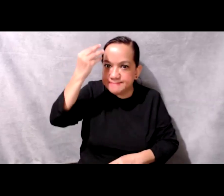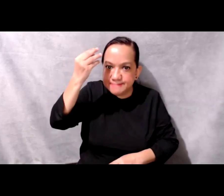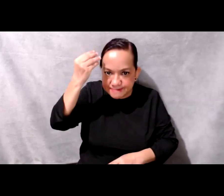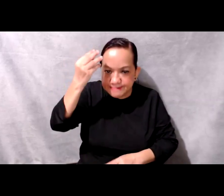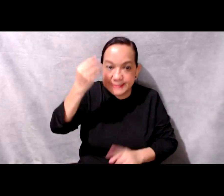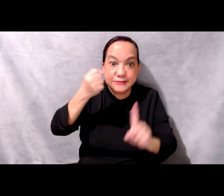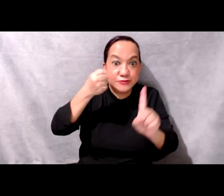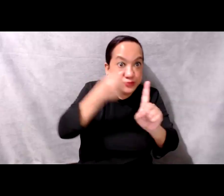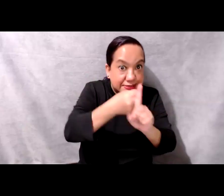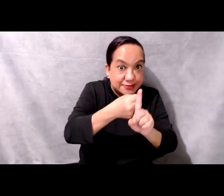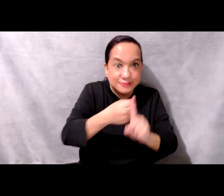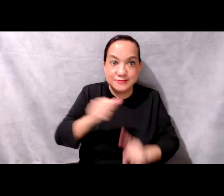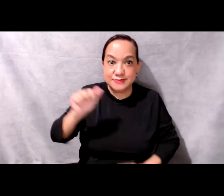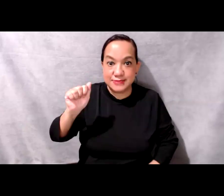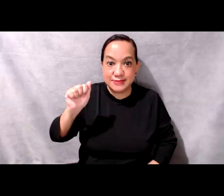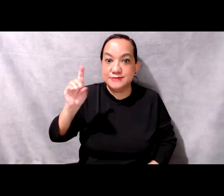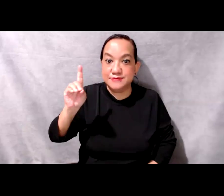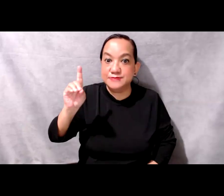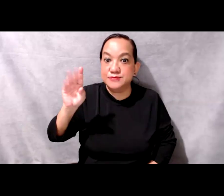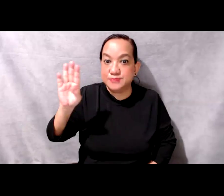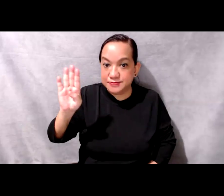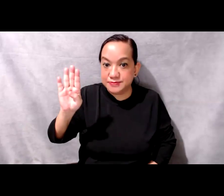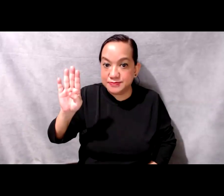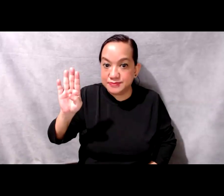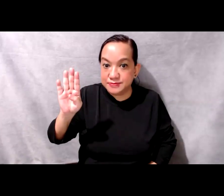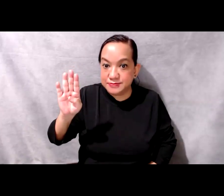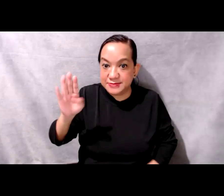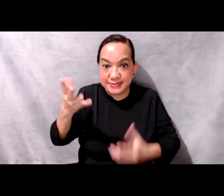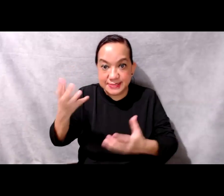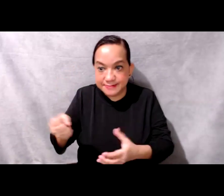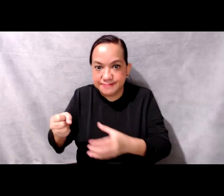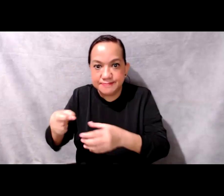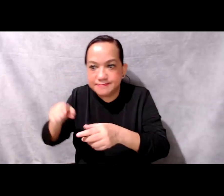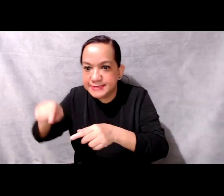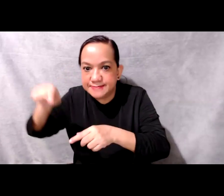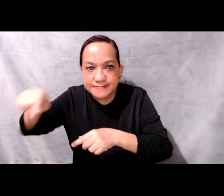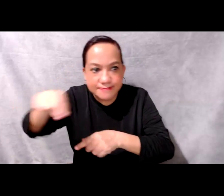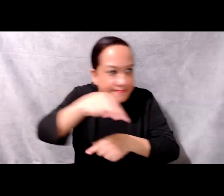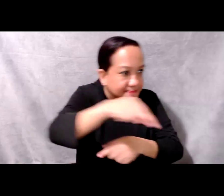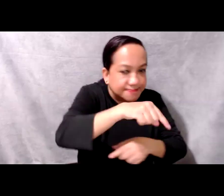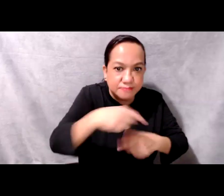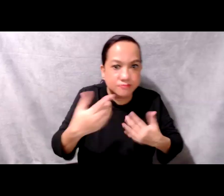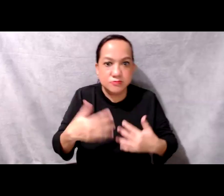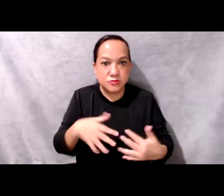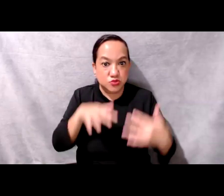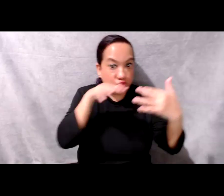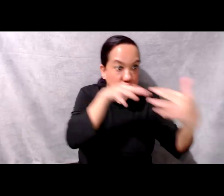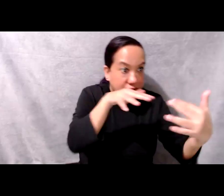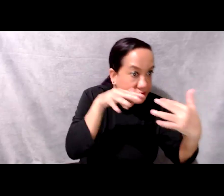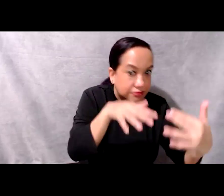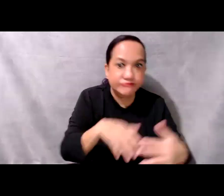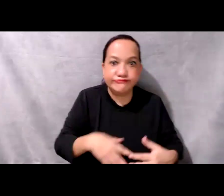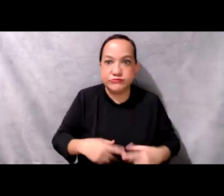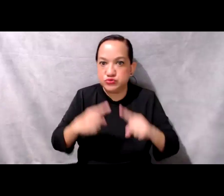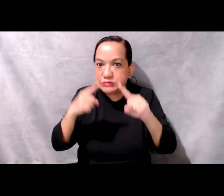affected areas as well, so which means the need for the risk assessment, due to conflict as well. Yeah. So I just want to end there. Thank you. Thank